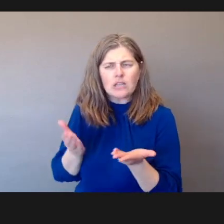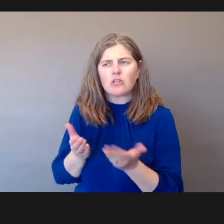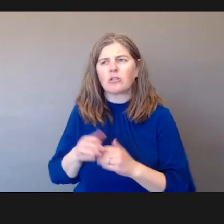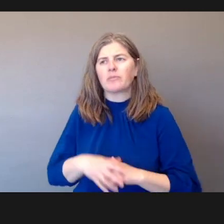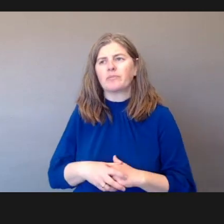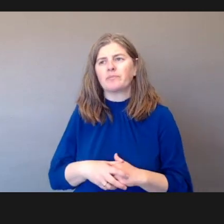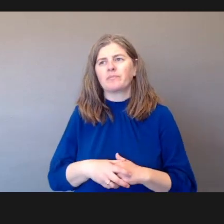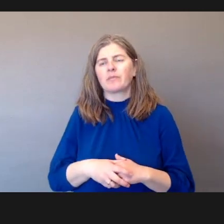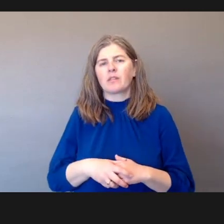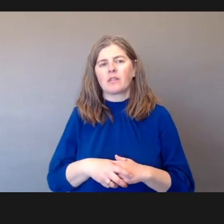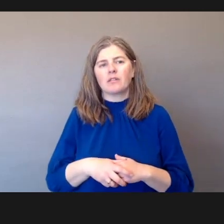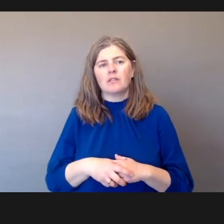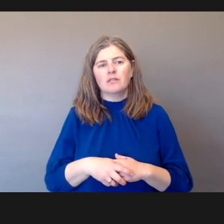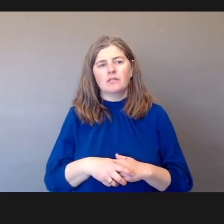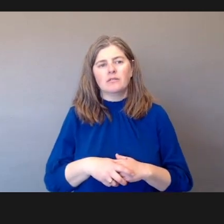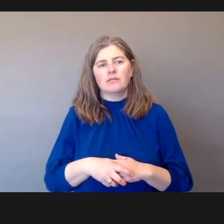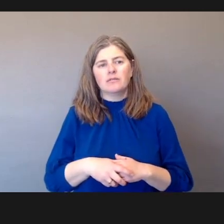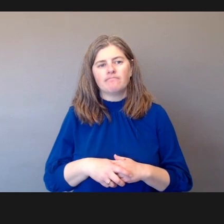like